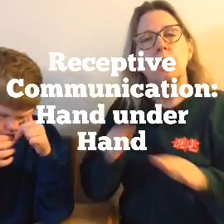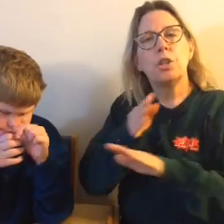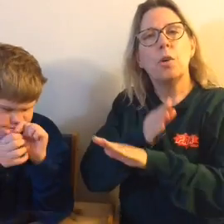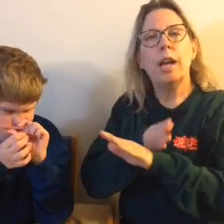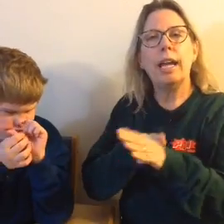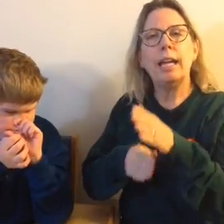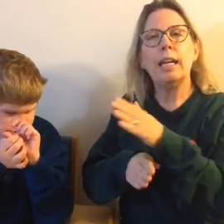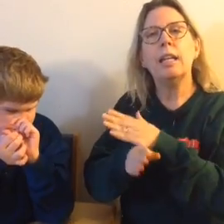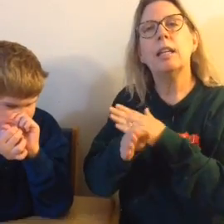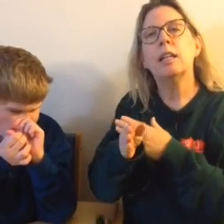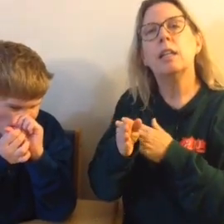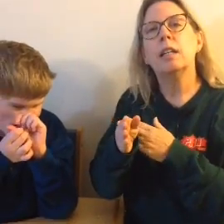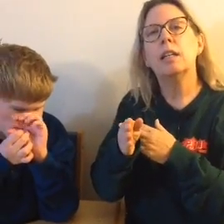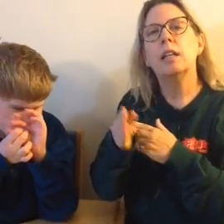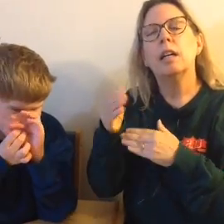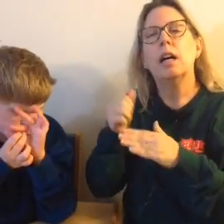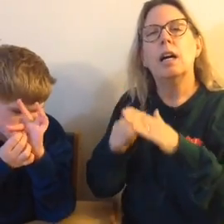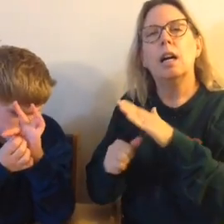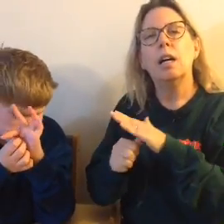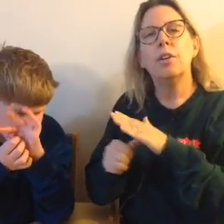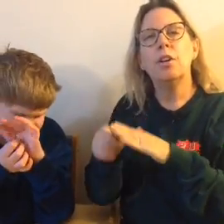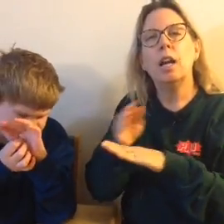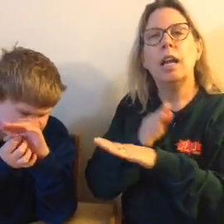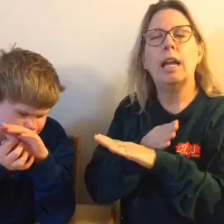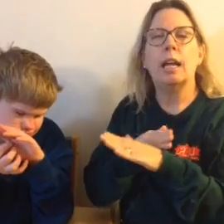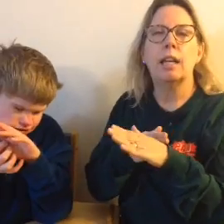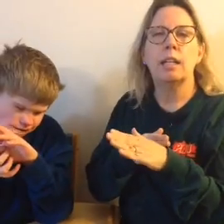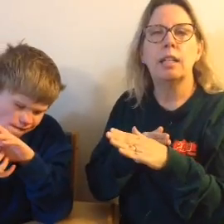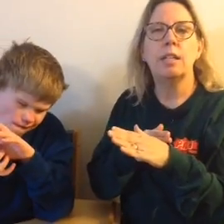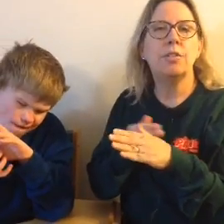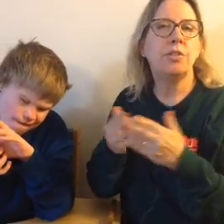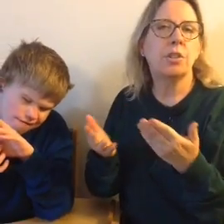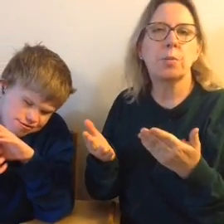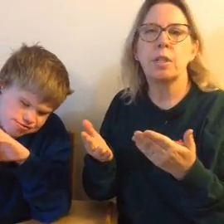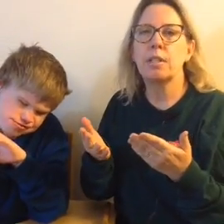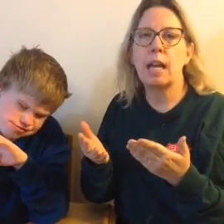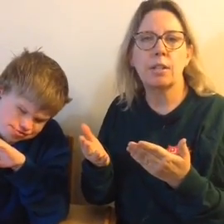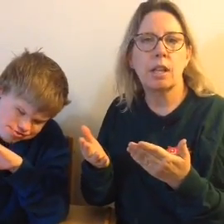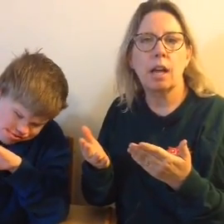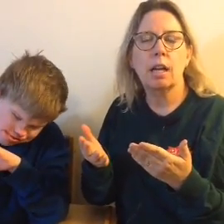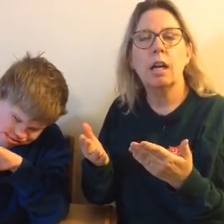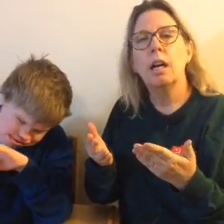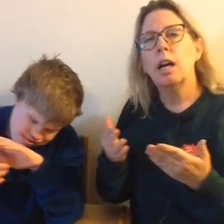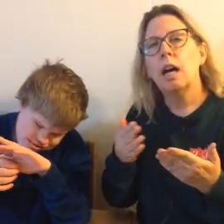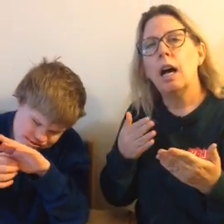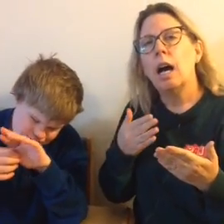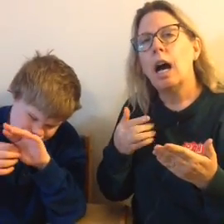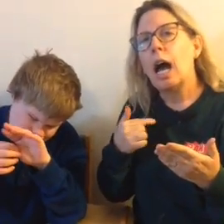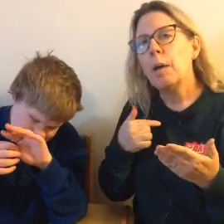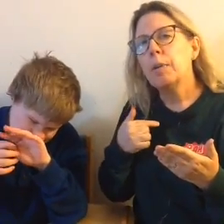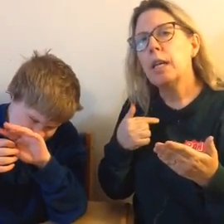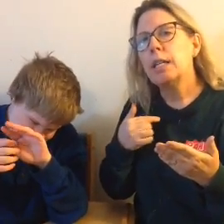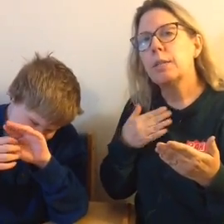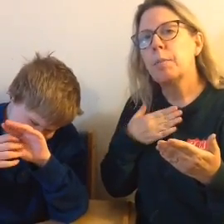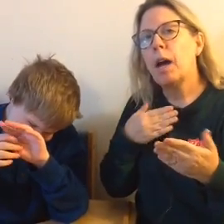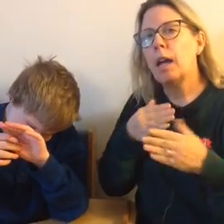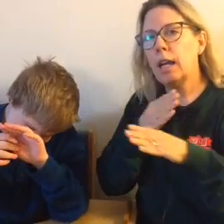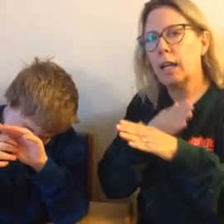So hand under hand is just what it sounds like. I place my